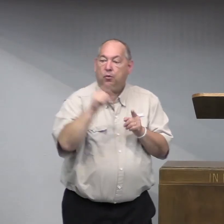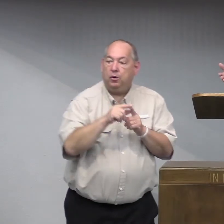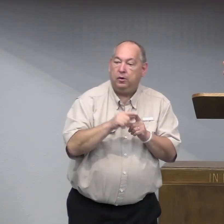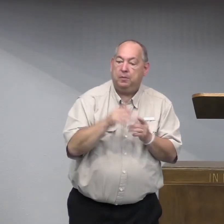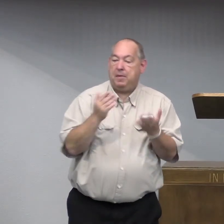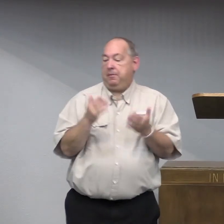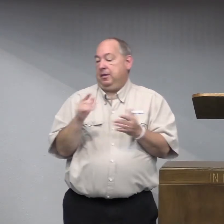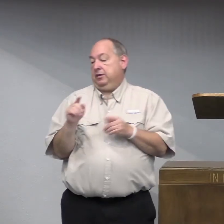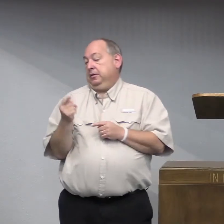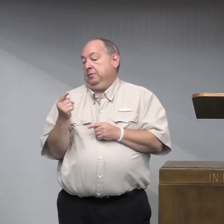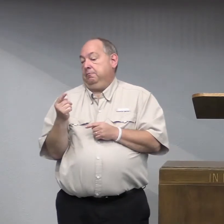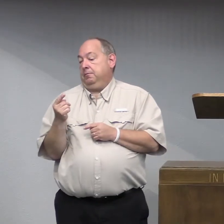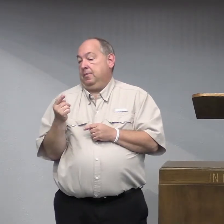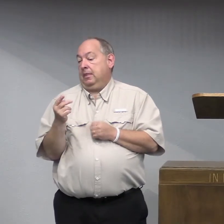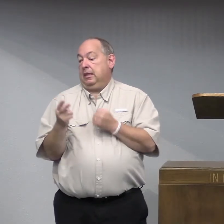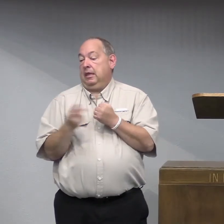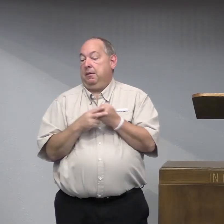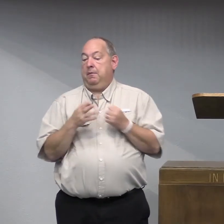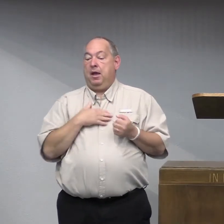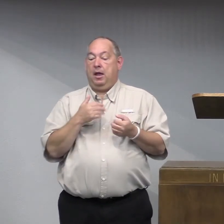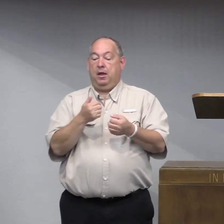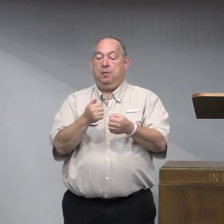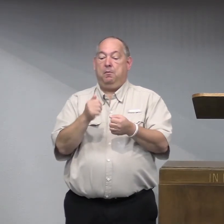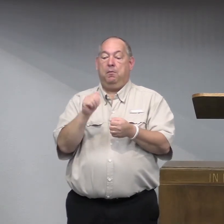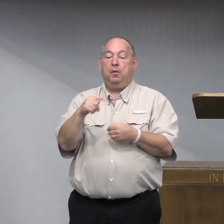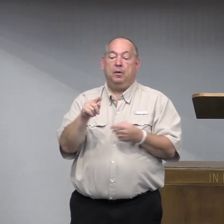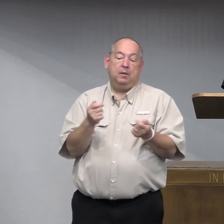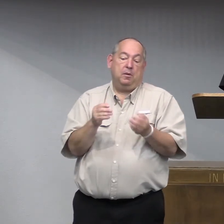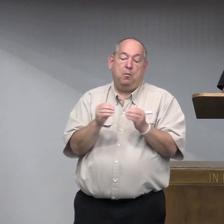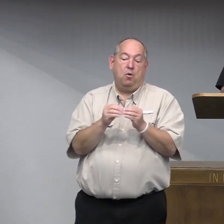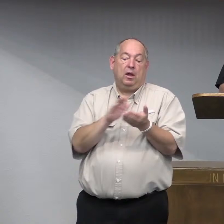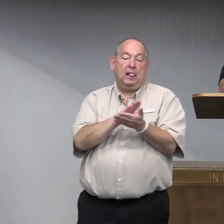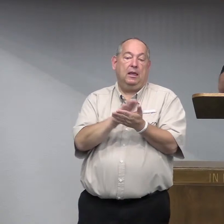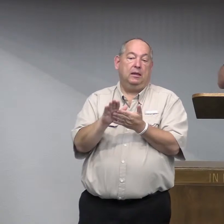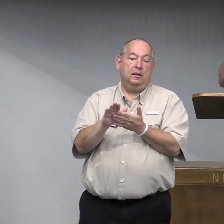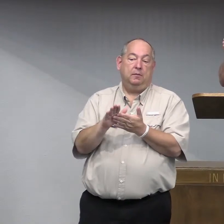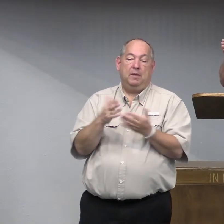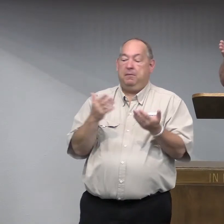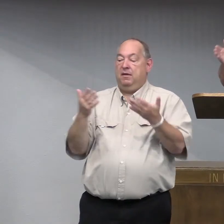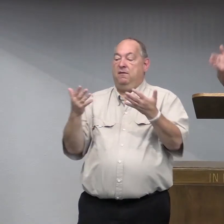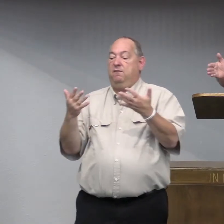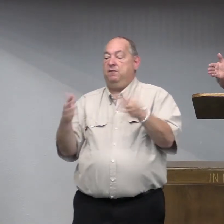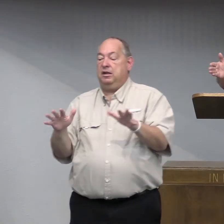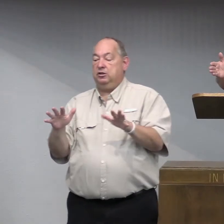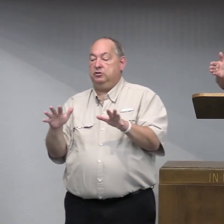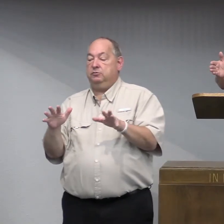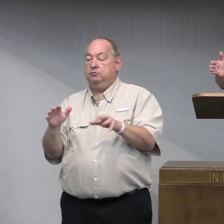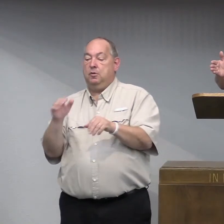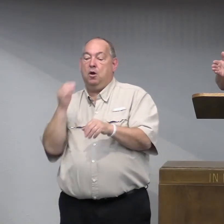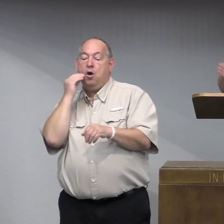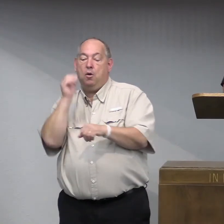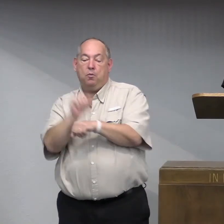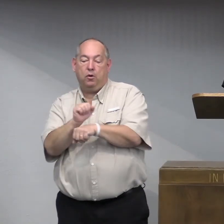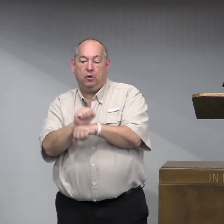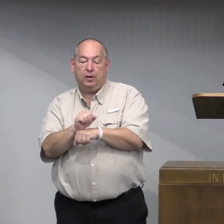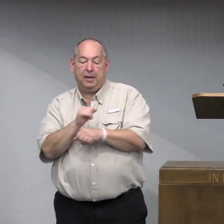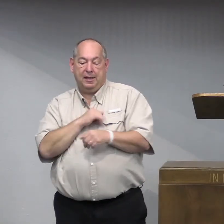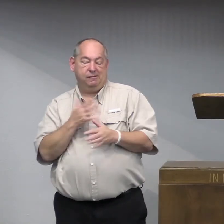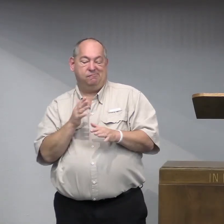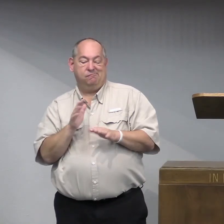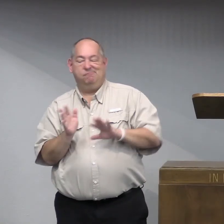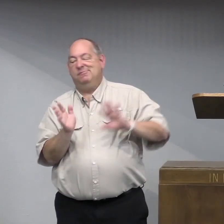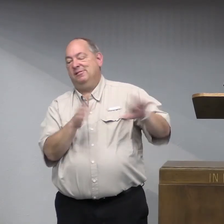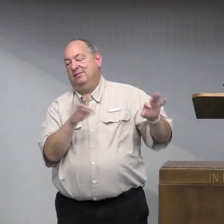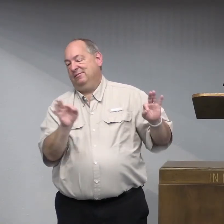Maybe it's simply keeping my apartment a little cleaner. Finishing an assignment that I kind of blew